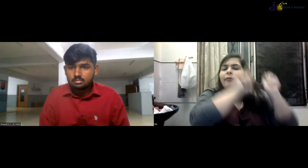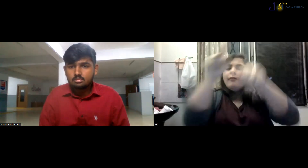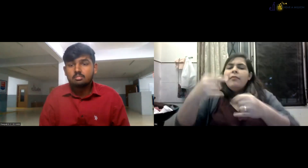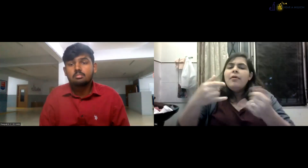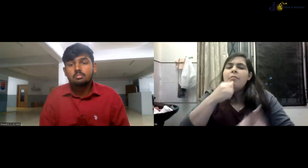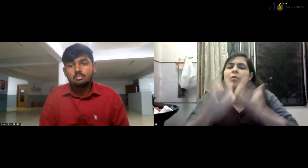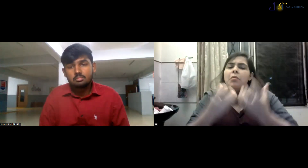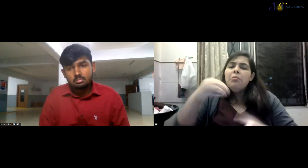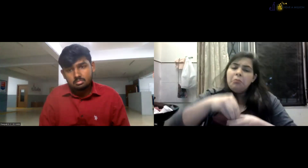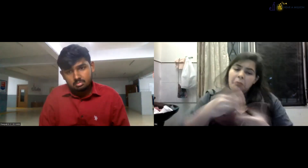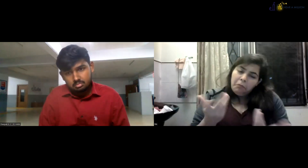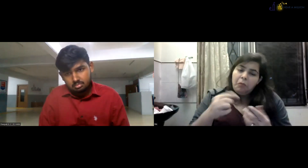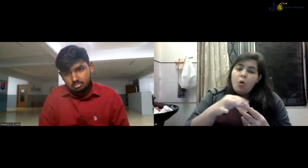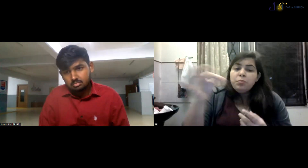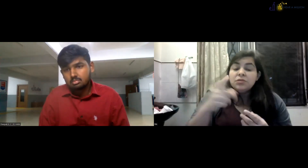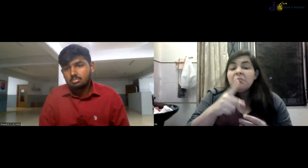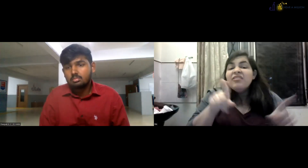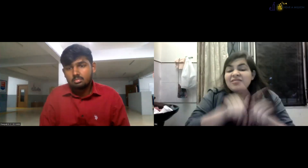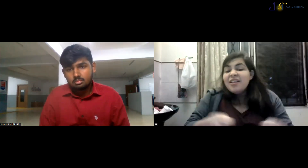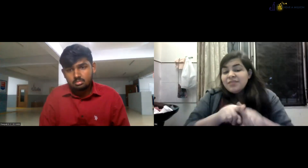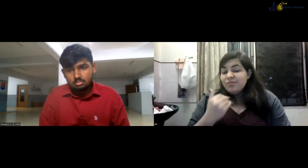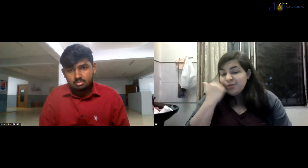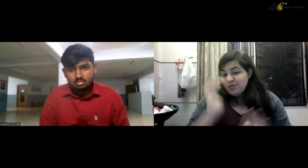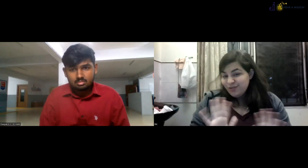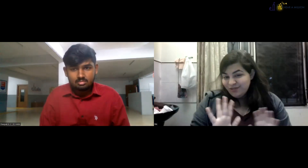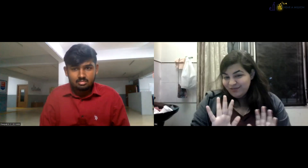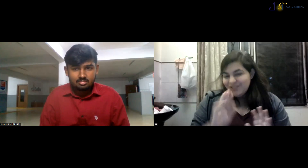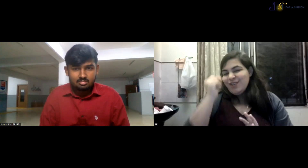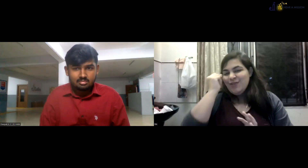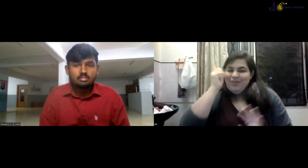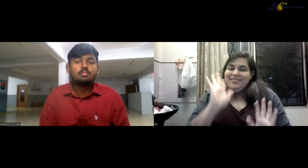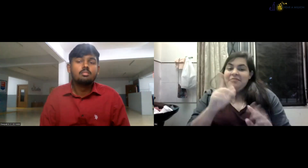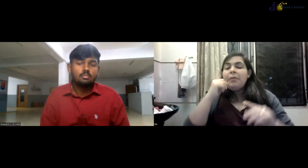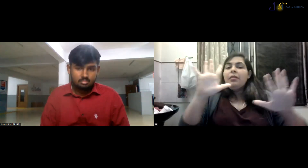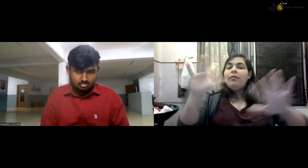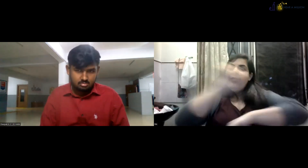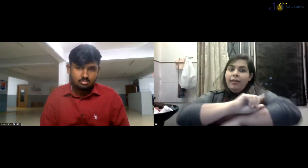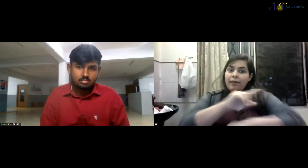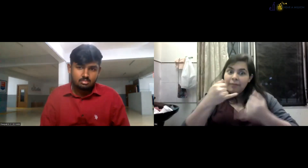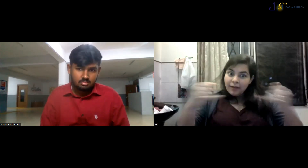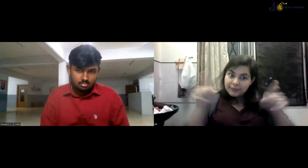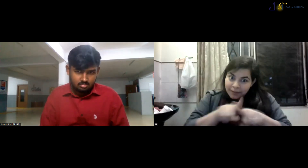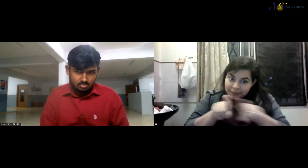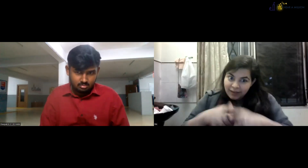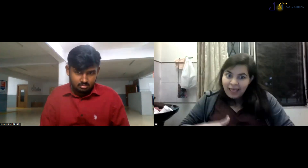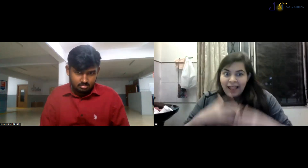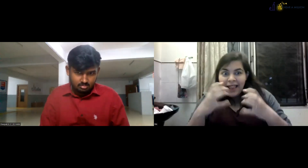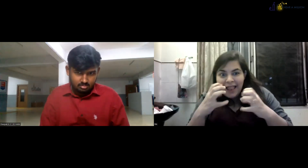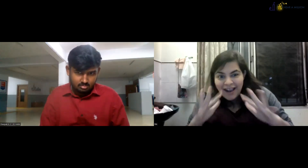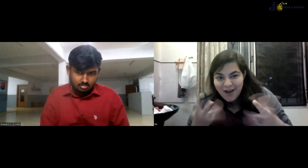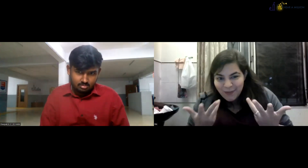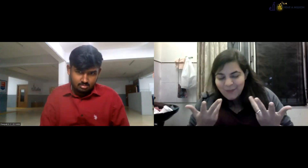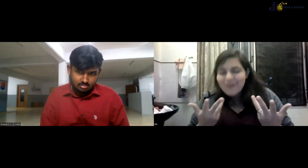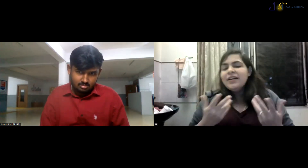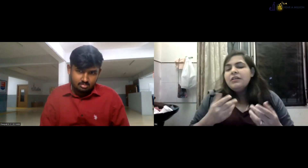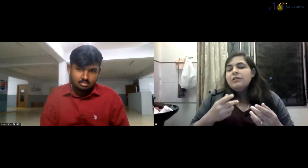way. They keep the noodles along with them and they eat that thing. But that might be boring for you also.